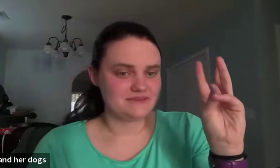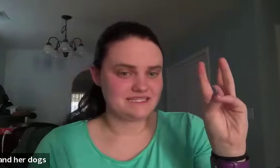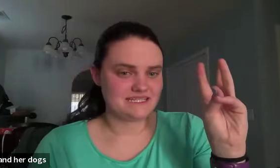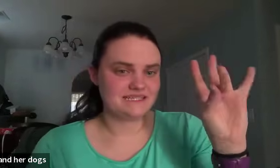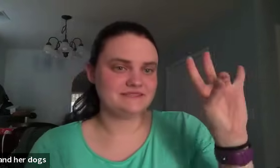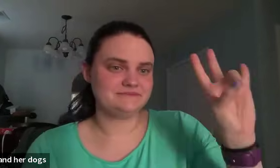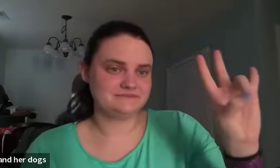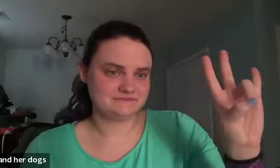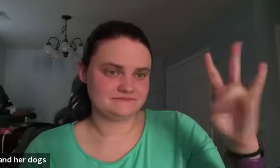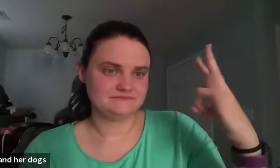17,